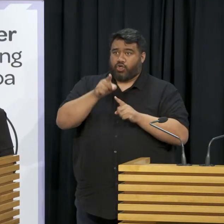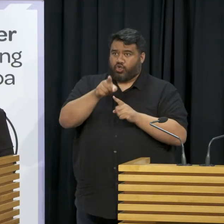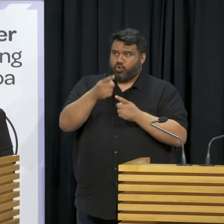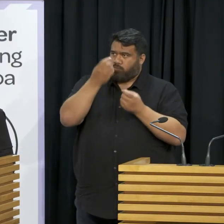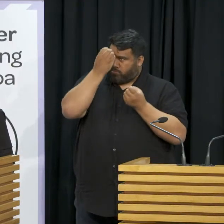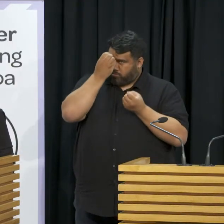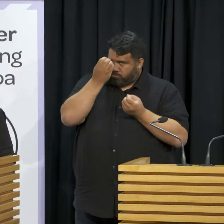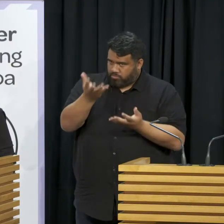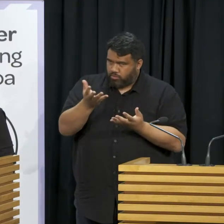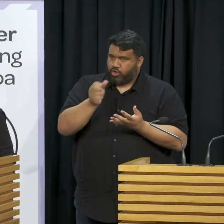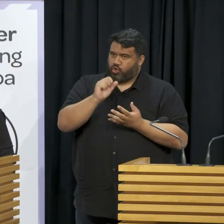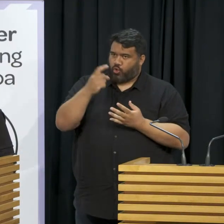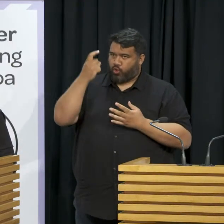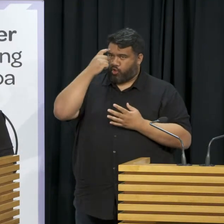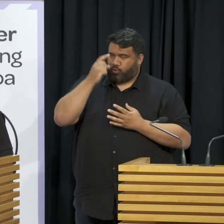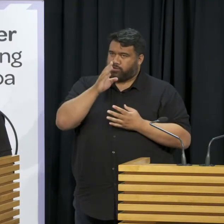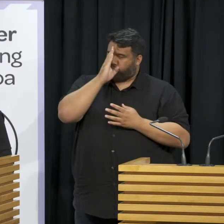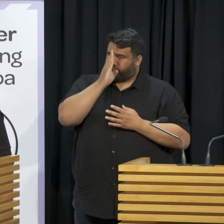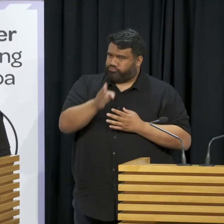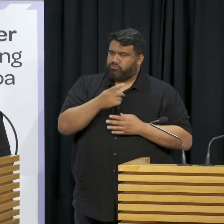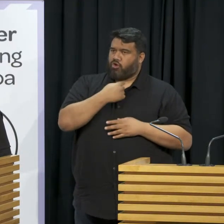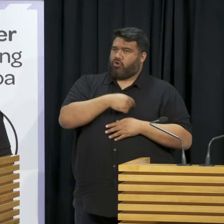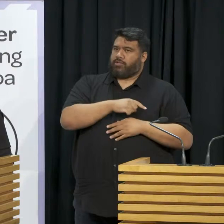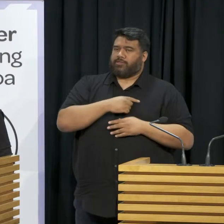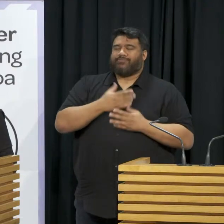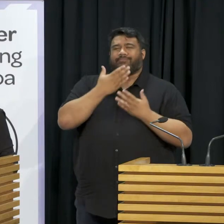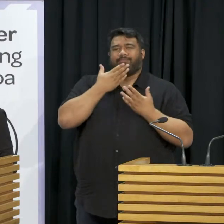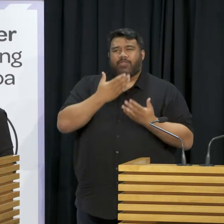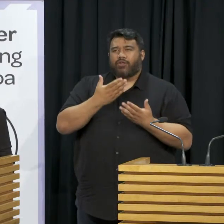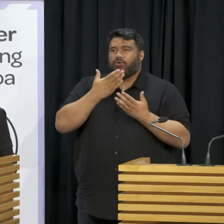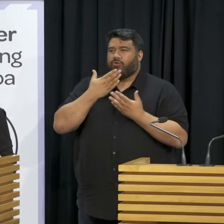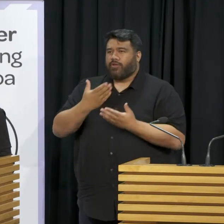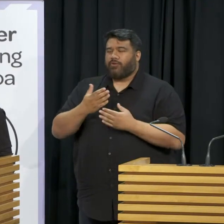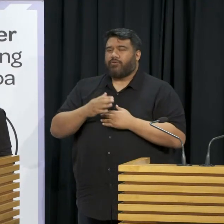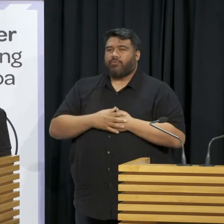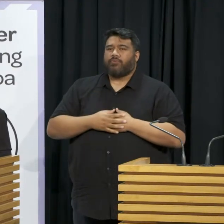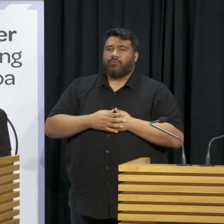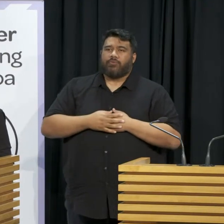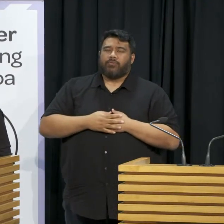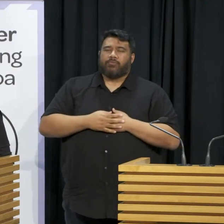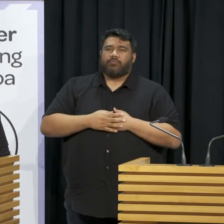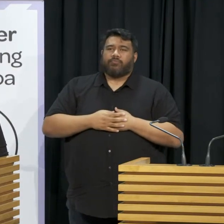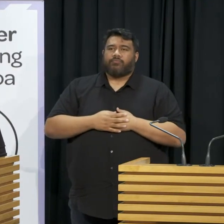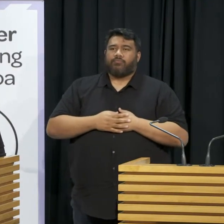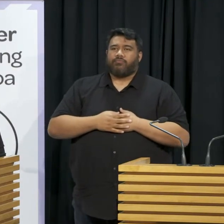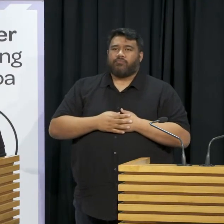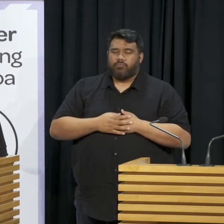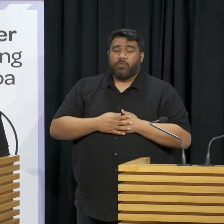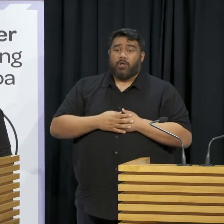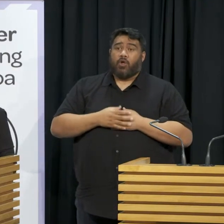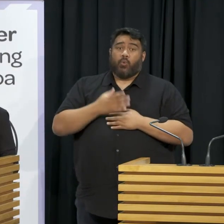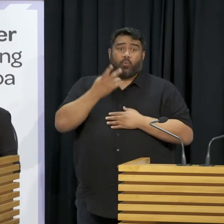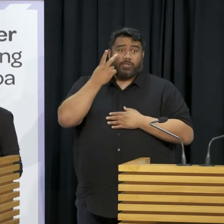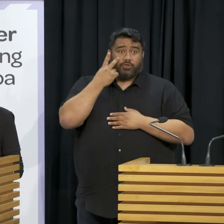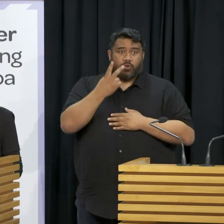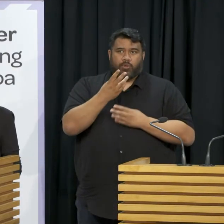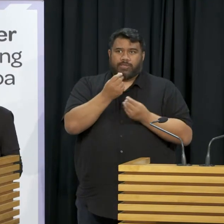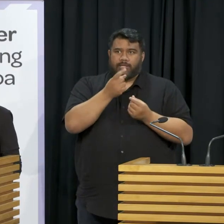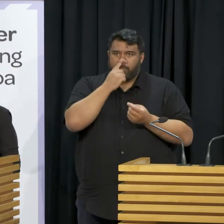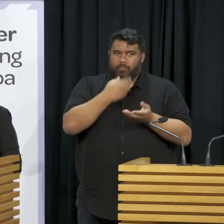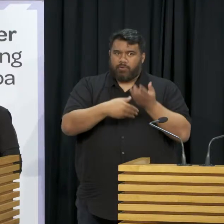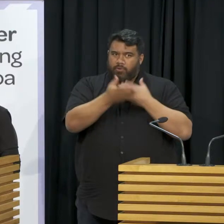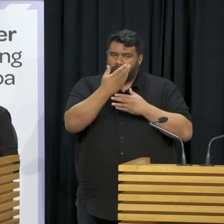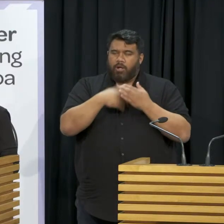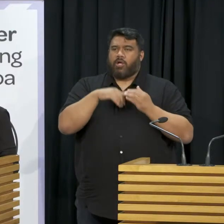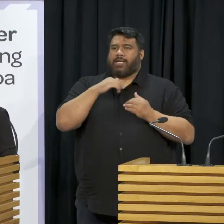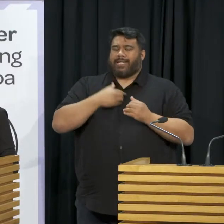manner. We heard that there are some responses to the Commission that are immediate and that we need to just get on with, and some where we need to continue